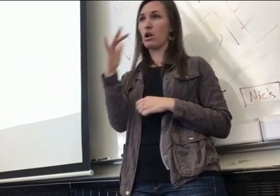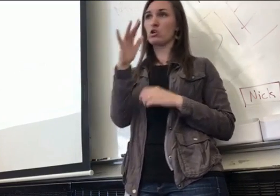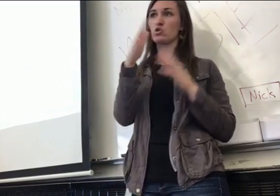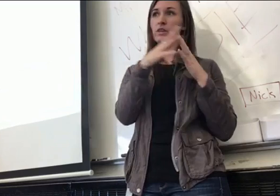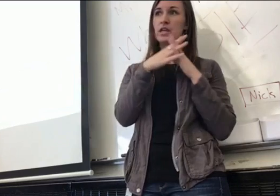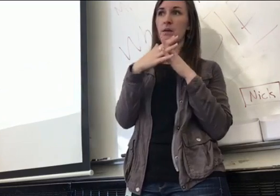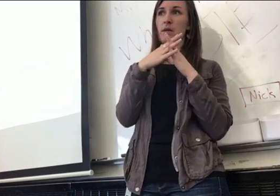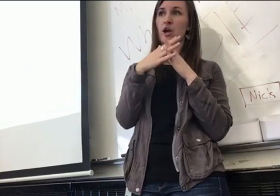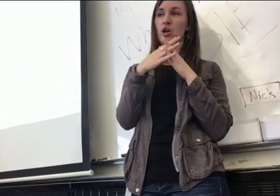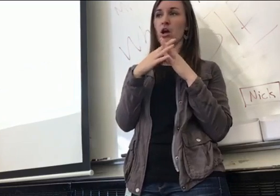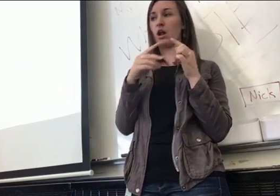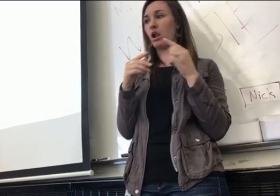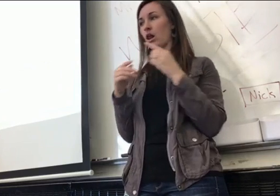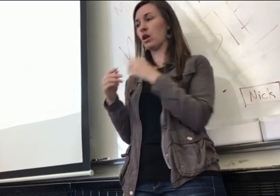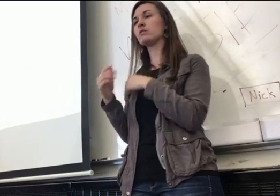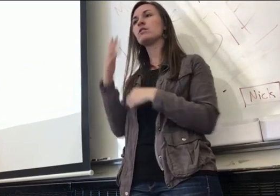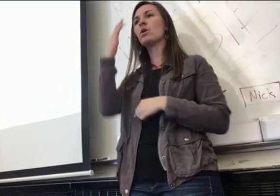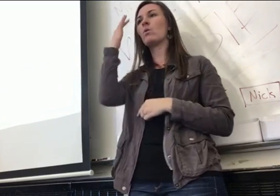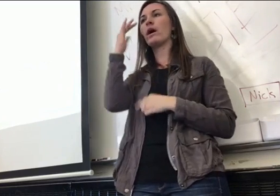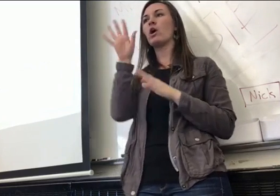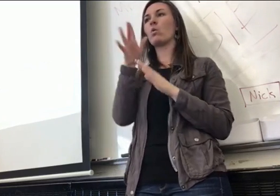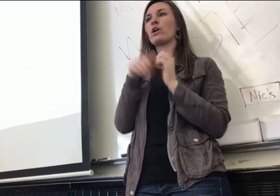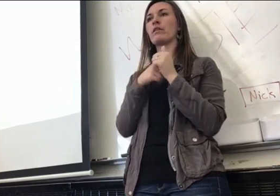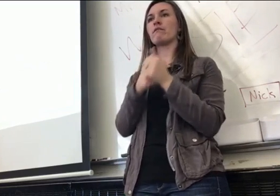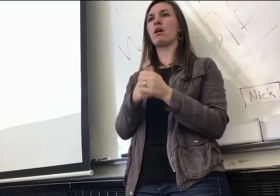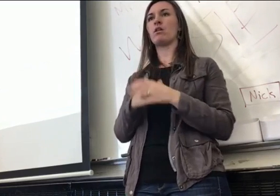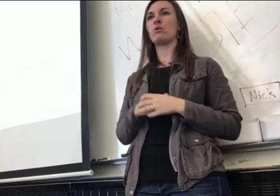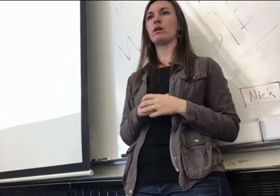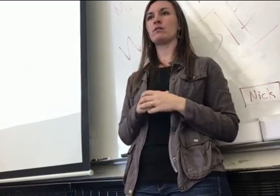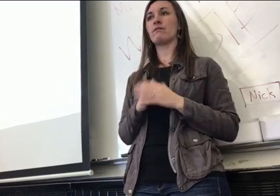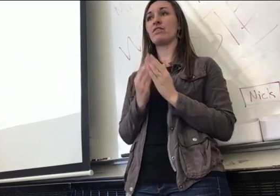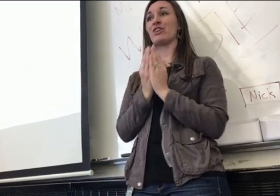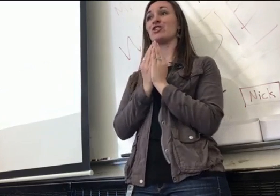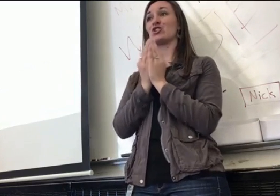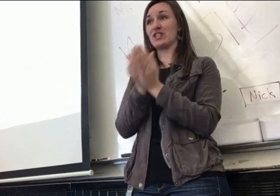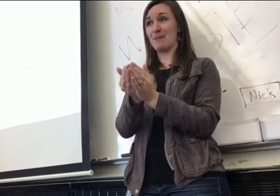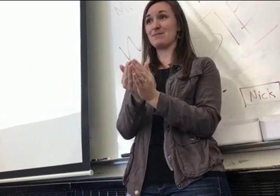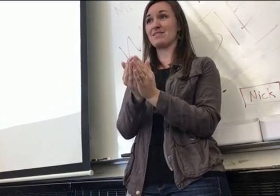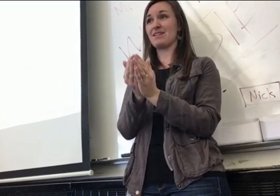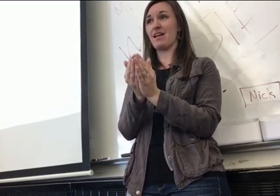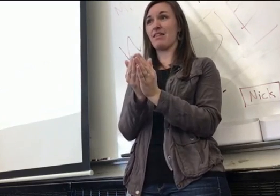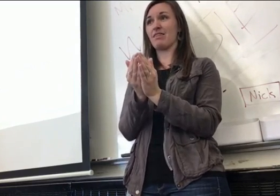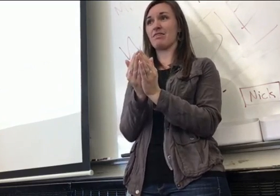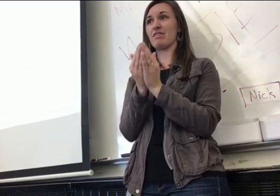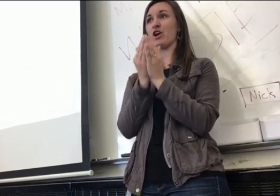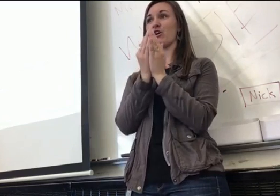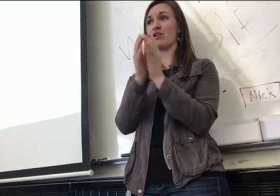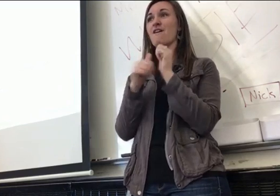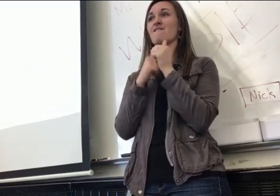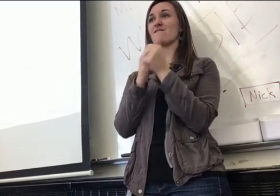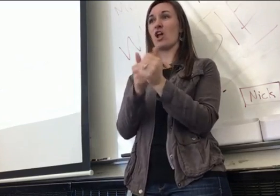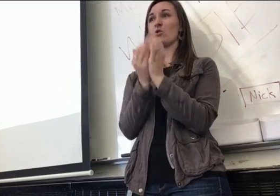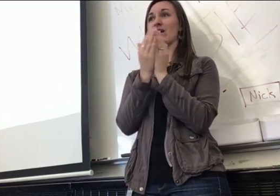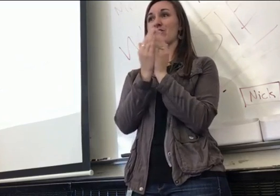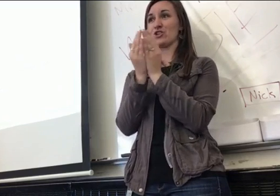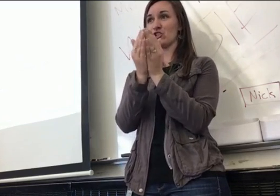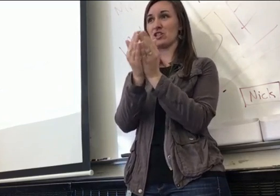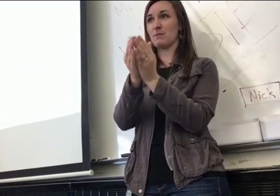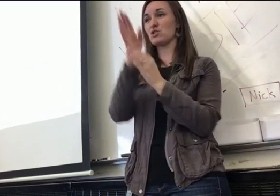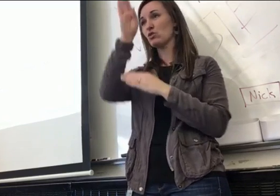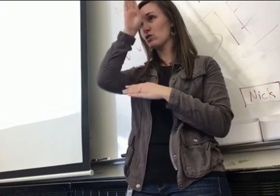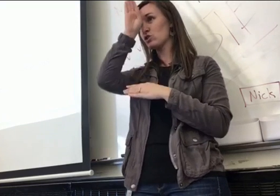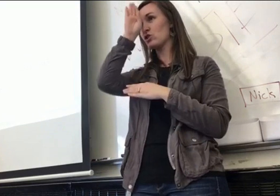that? What are they following? The ships. So they would always say that the sharks would follow the